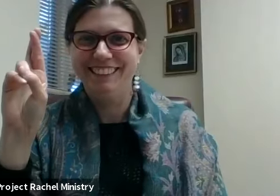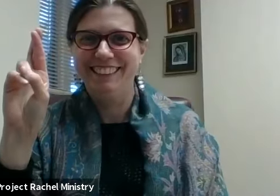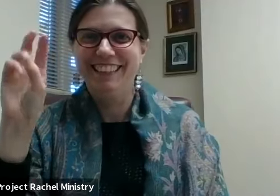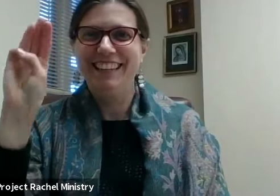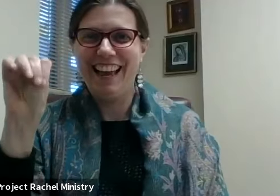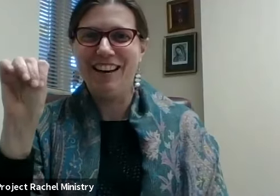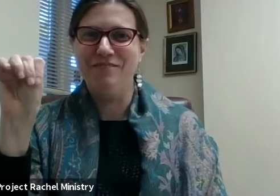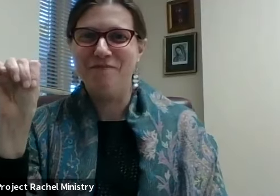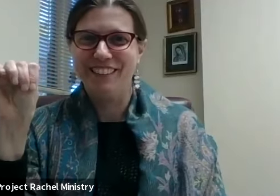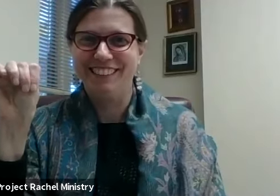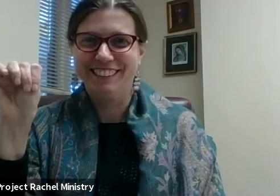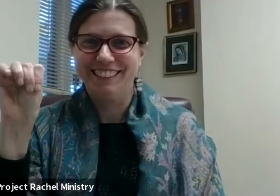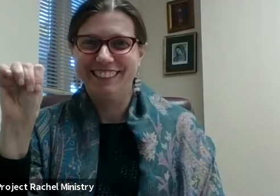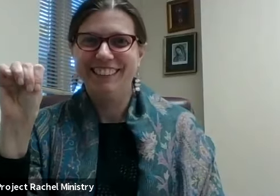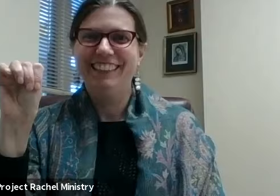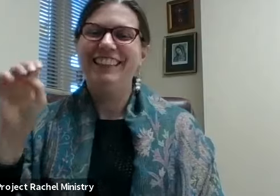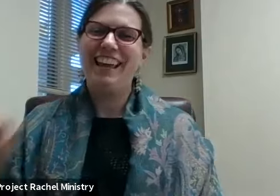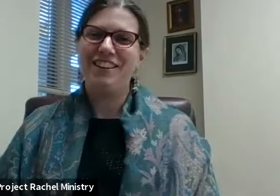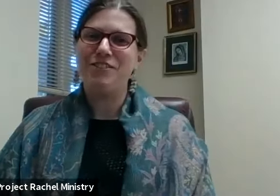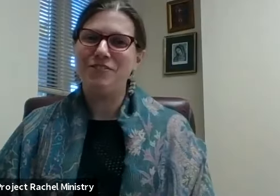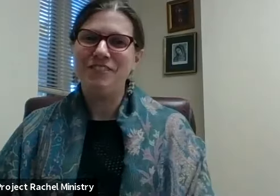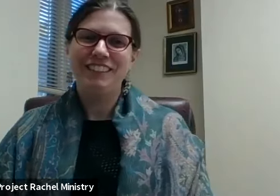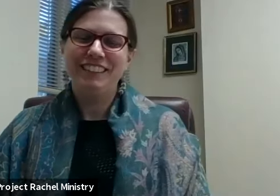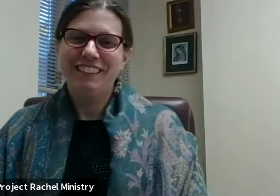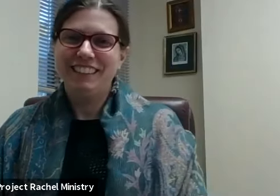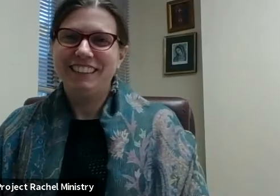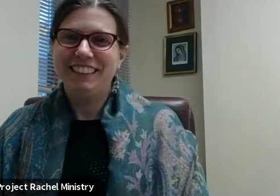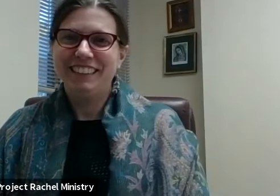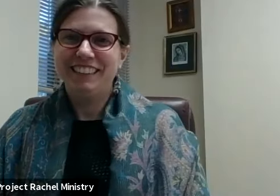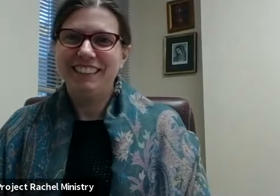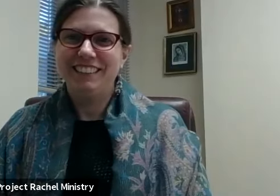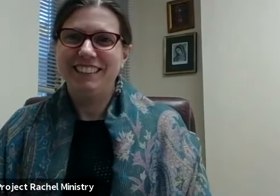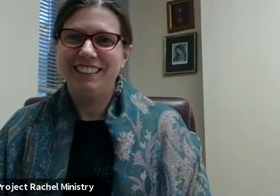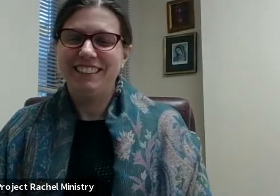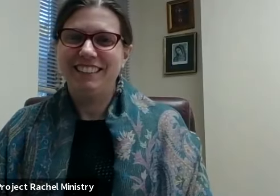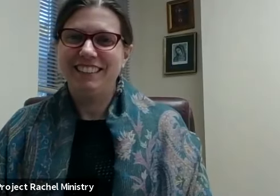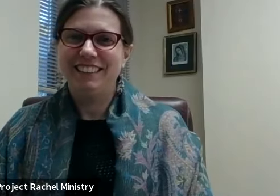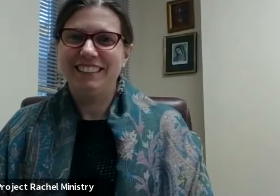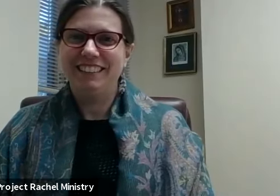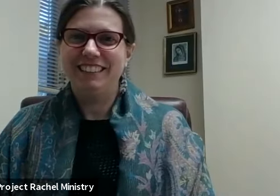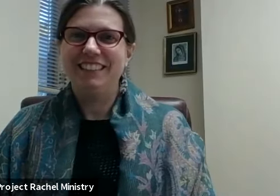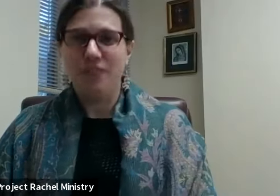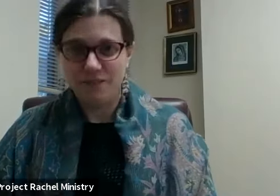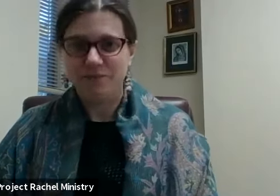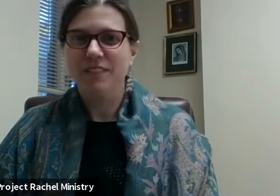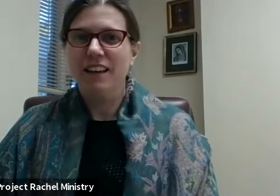There we go. Thank you. Okay, you can throw it to Laureen.